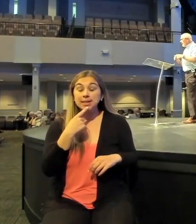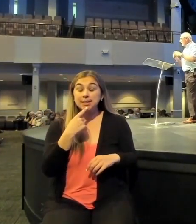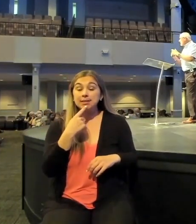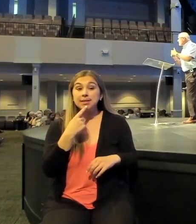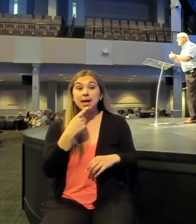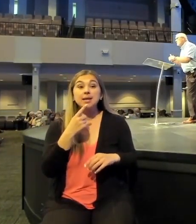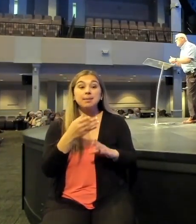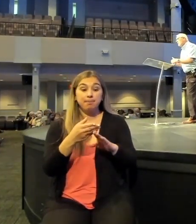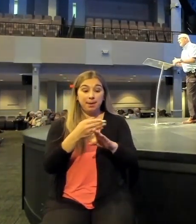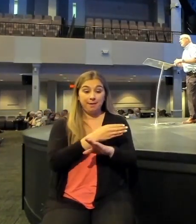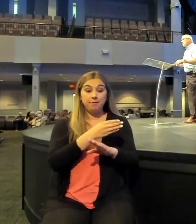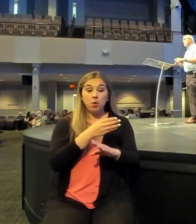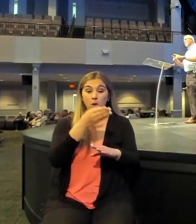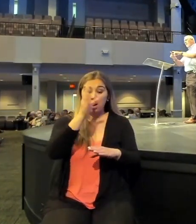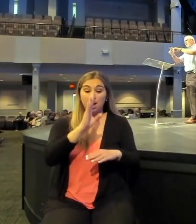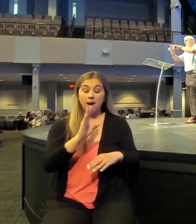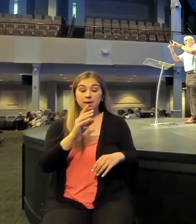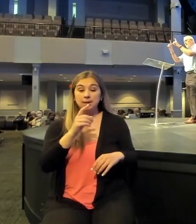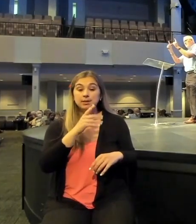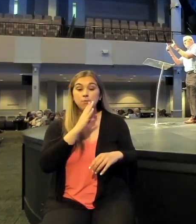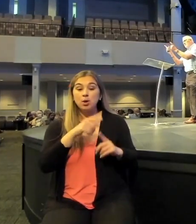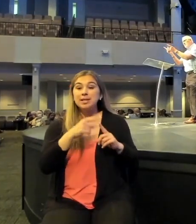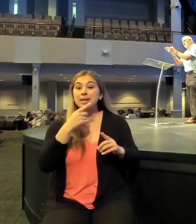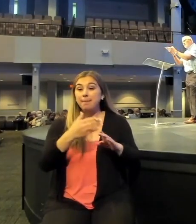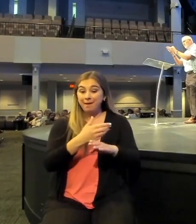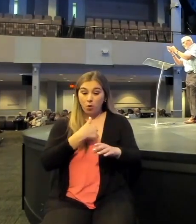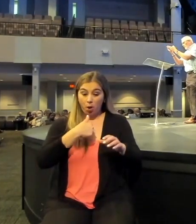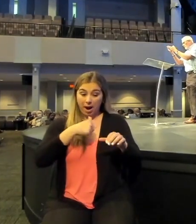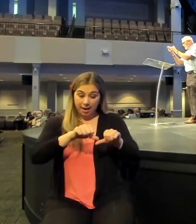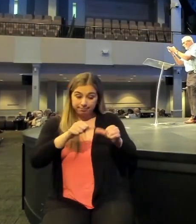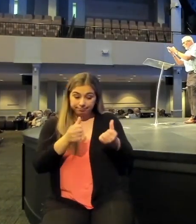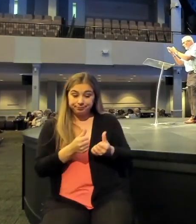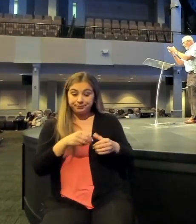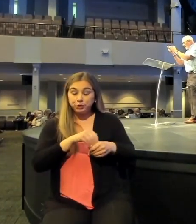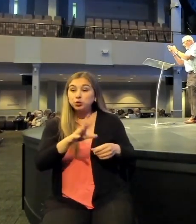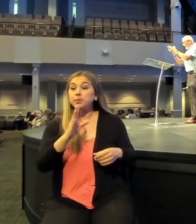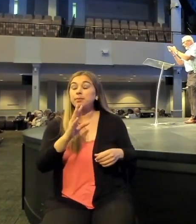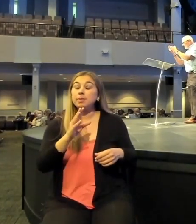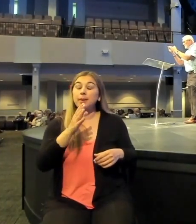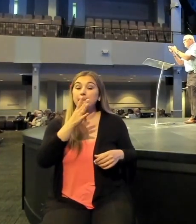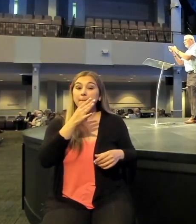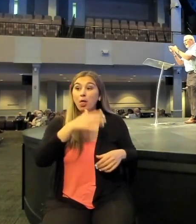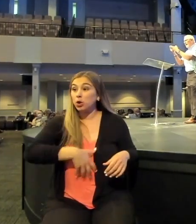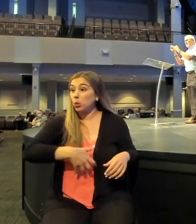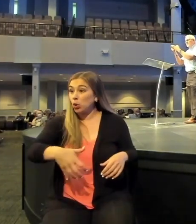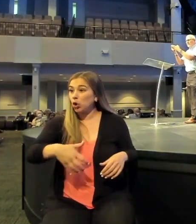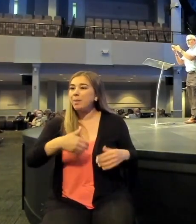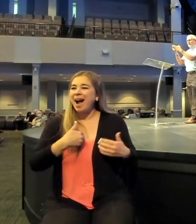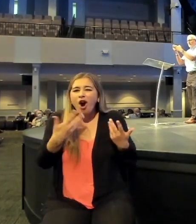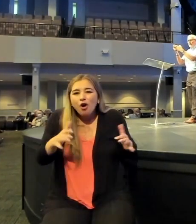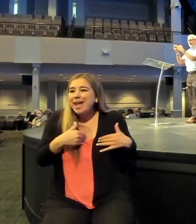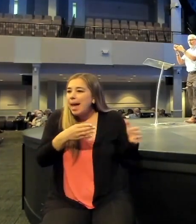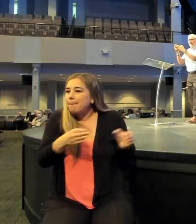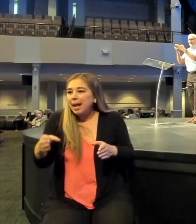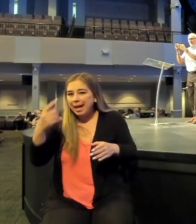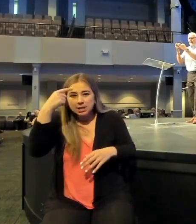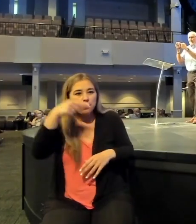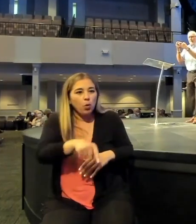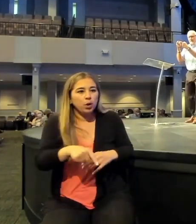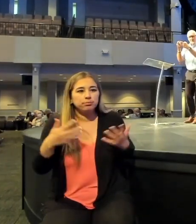before God spoke to Jeremiah and said, before I shaped you in your mother's womb, I had some plans for you.